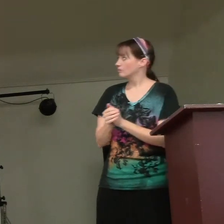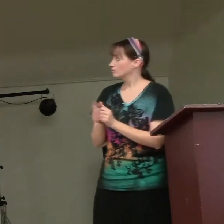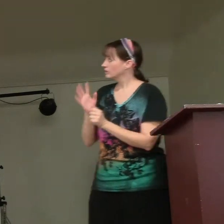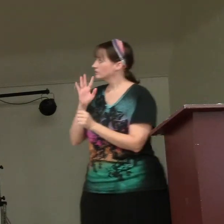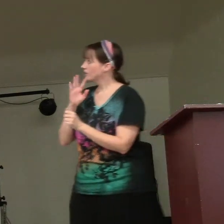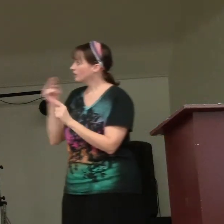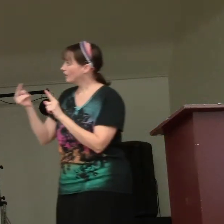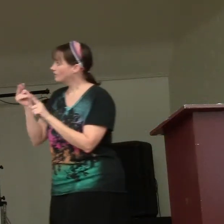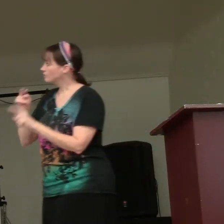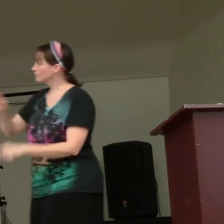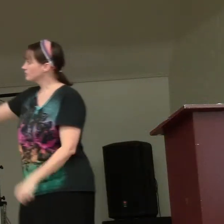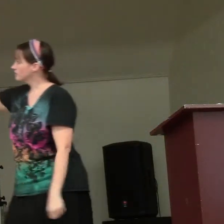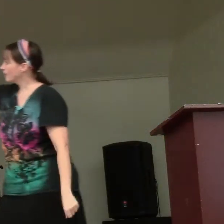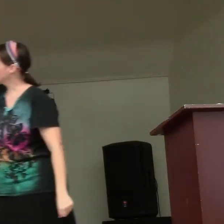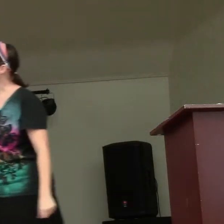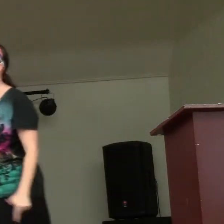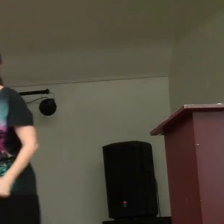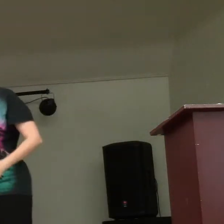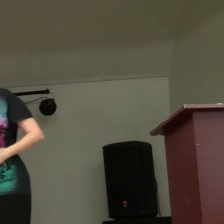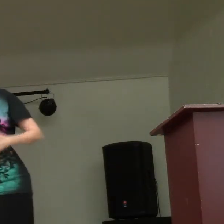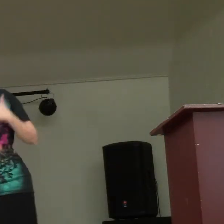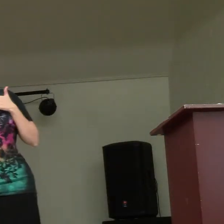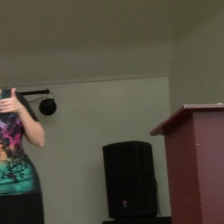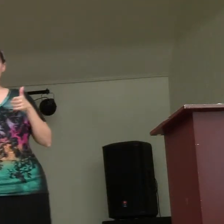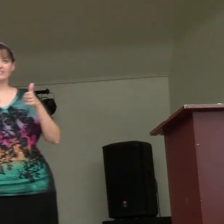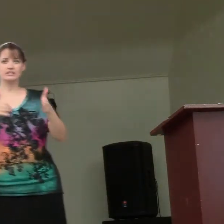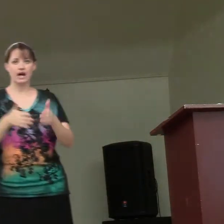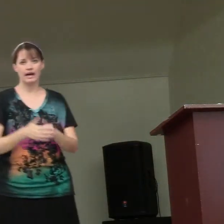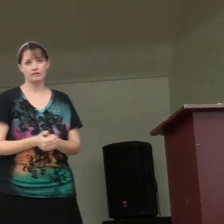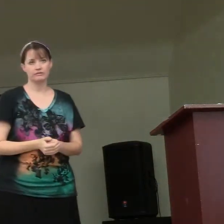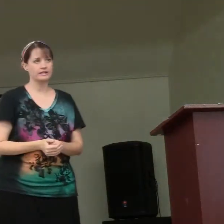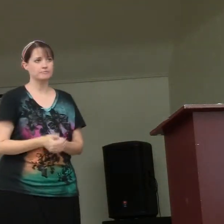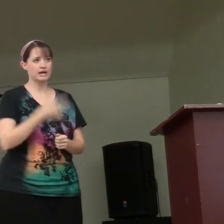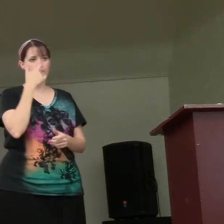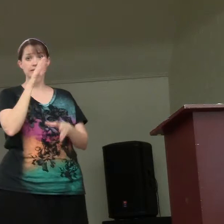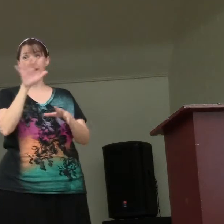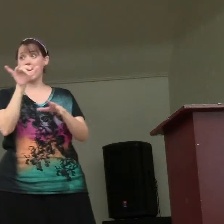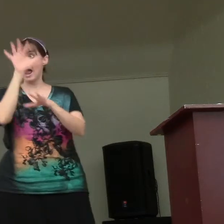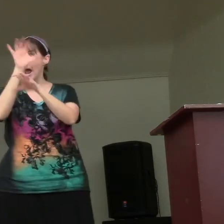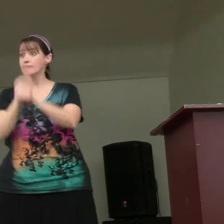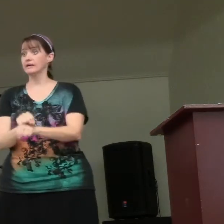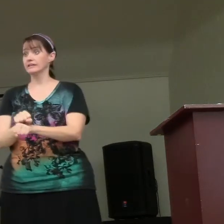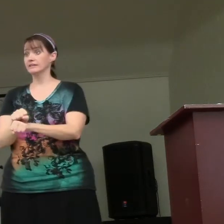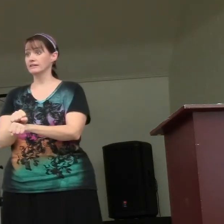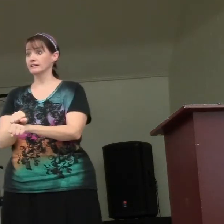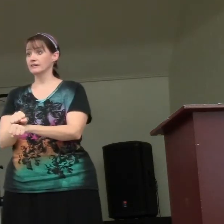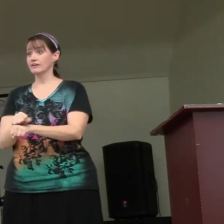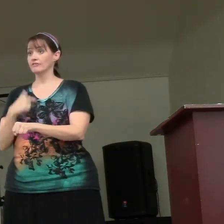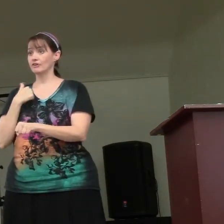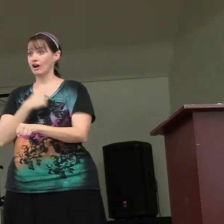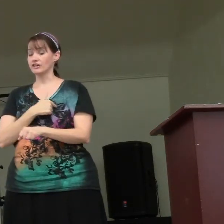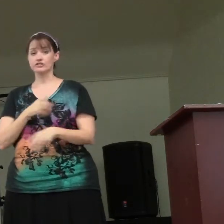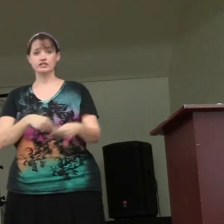we're going to talk about from the perspective of having a lifestyle, that it becomes like a habit for us to